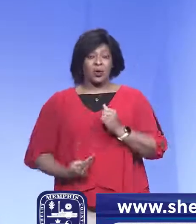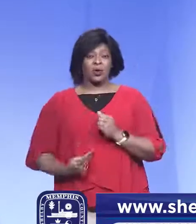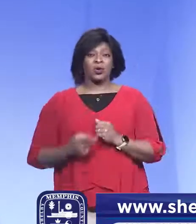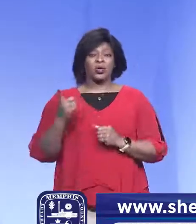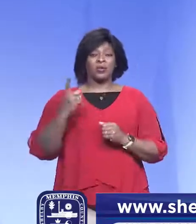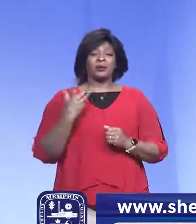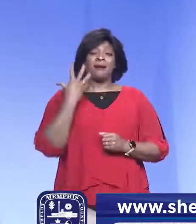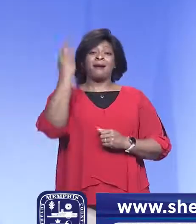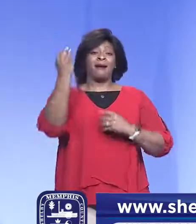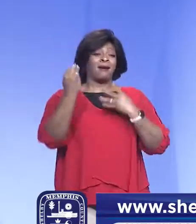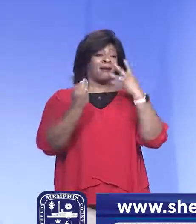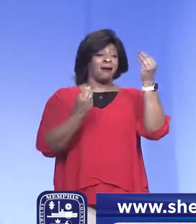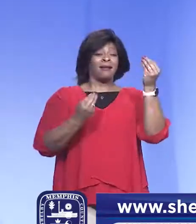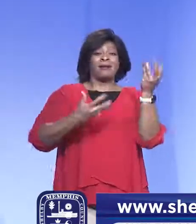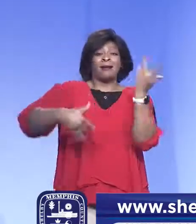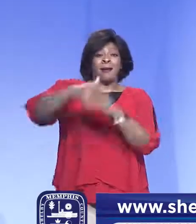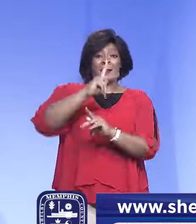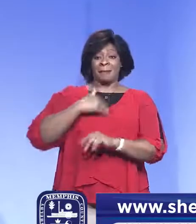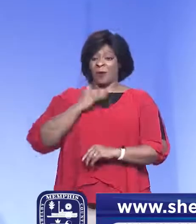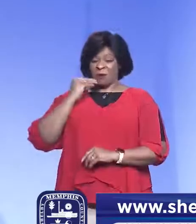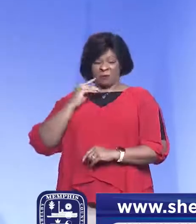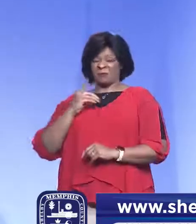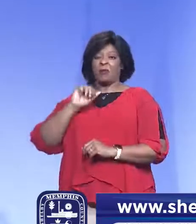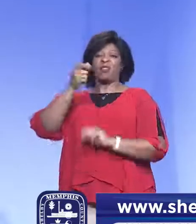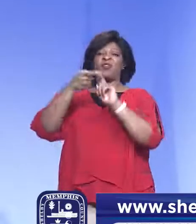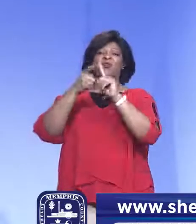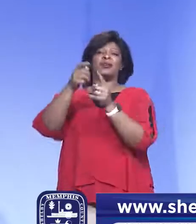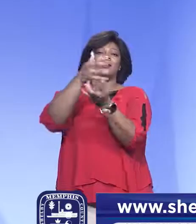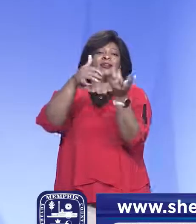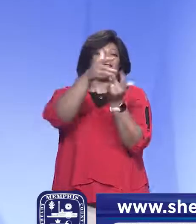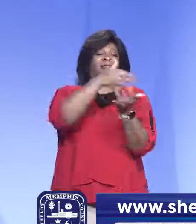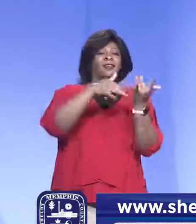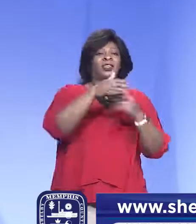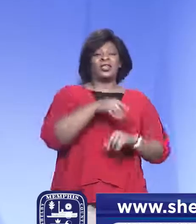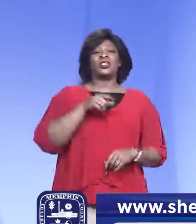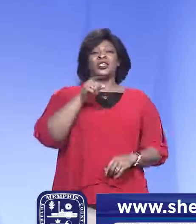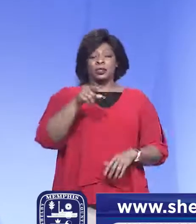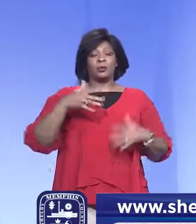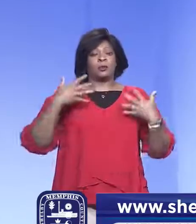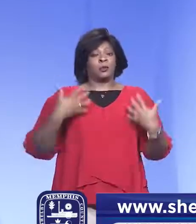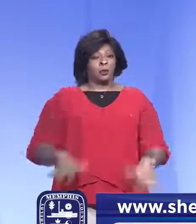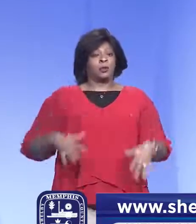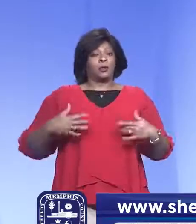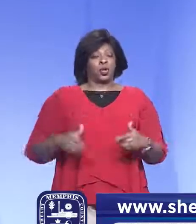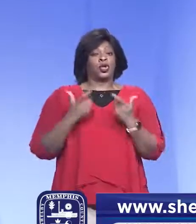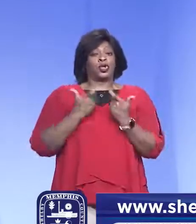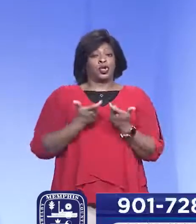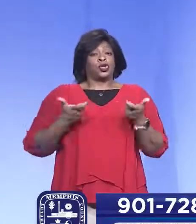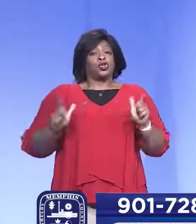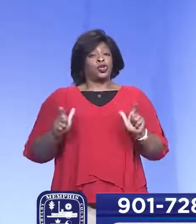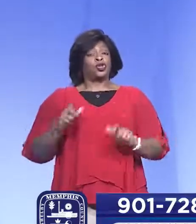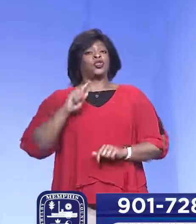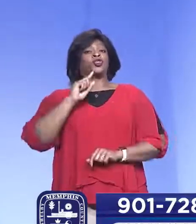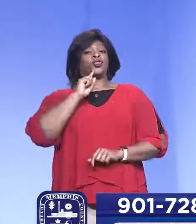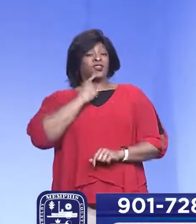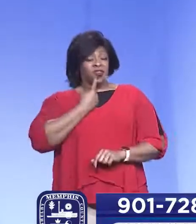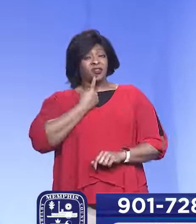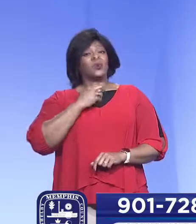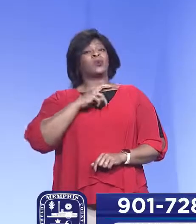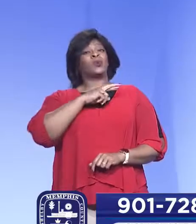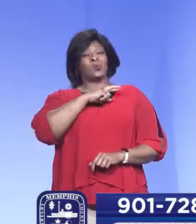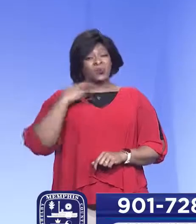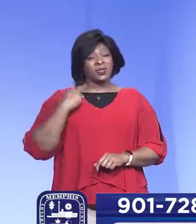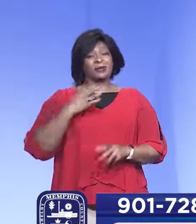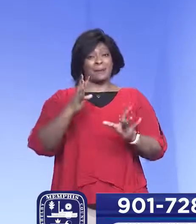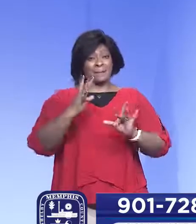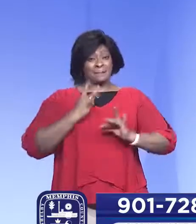gather outside of your immediate household, you are at significant risk for serious COVID